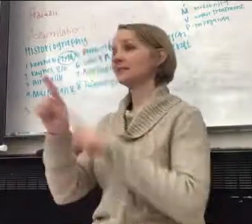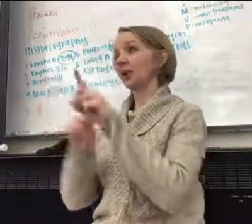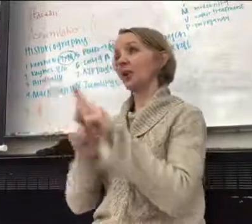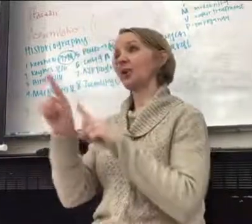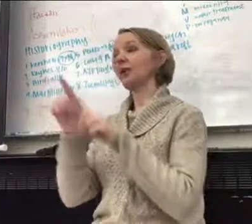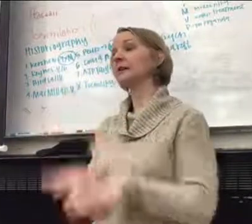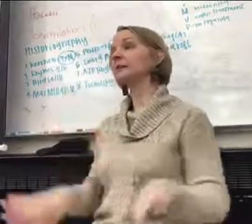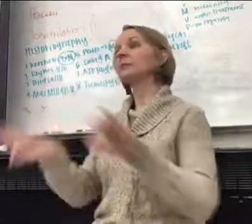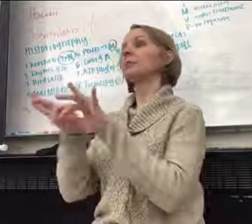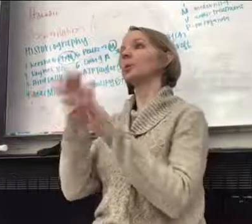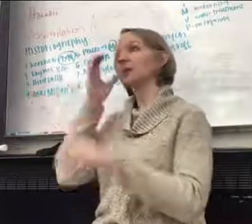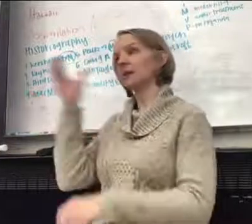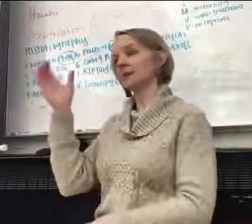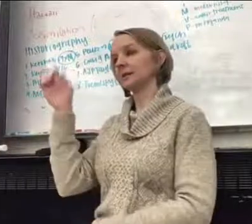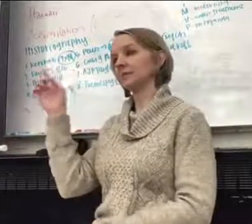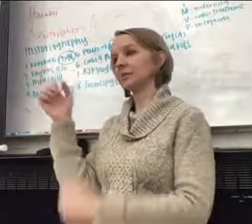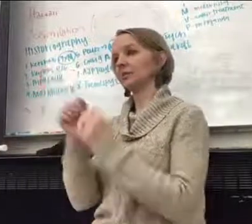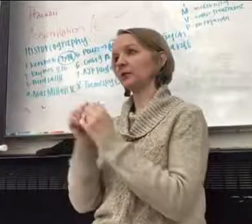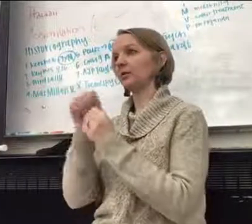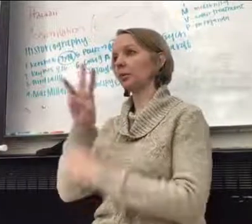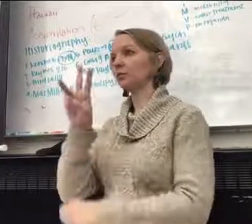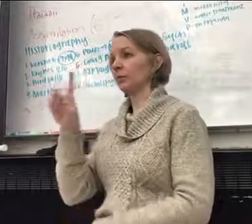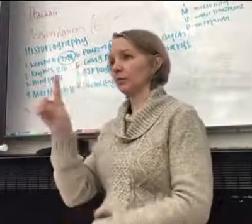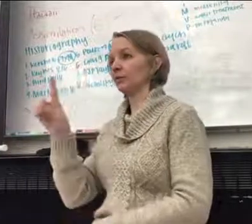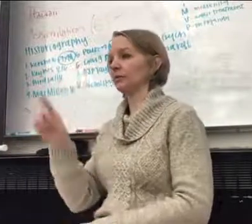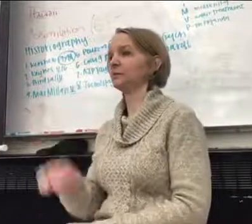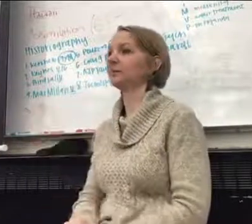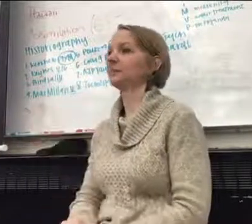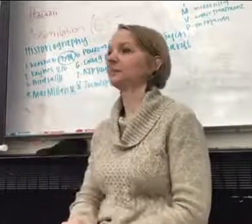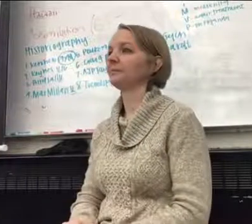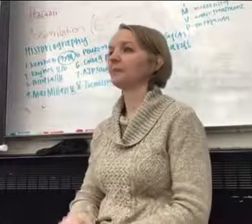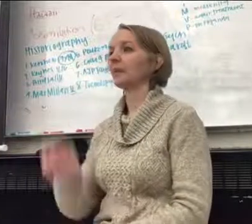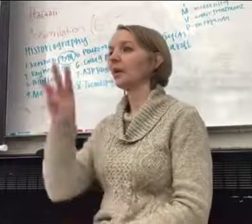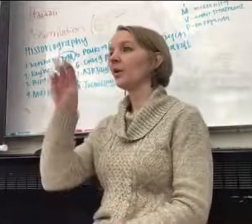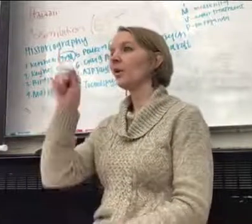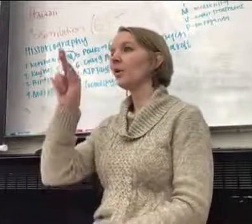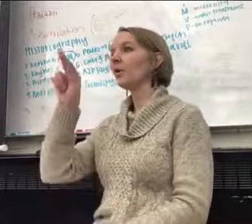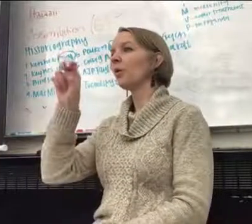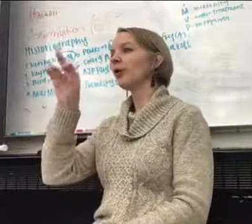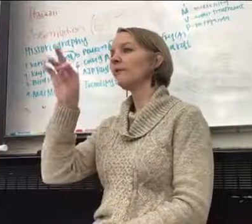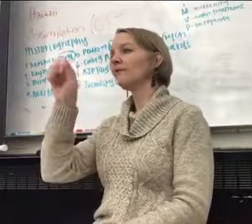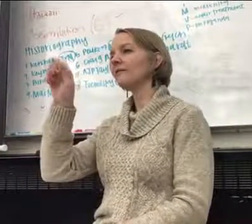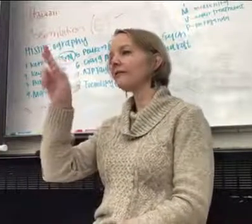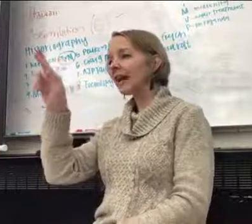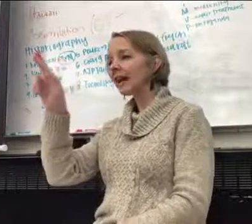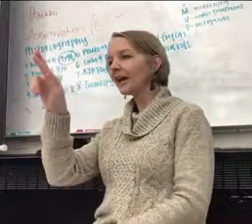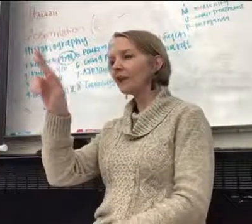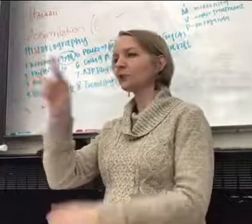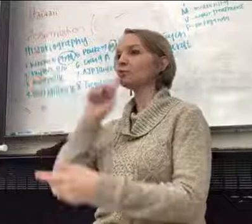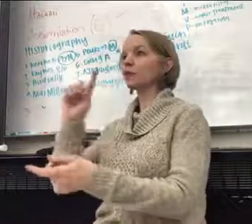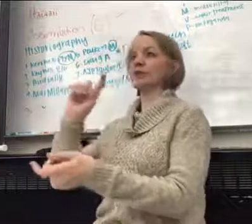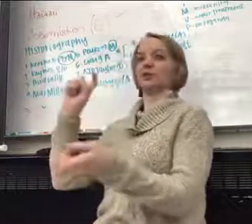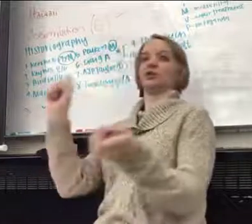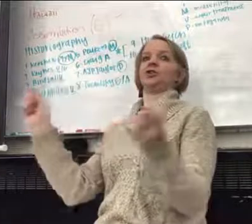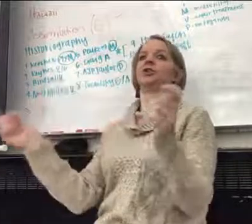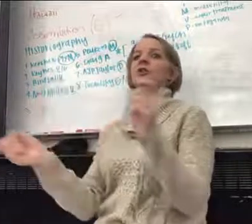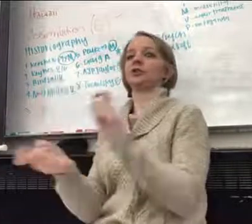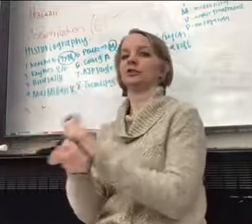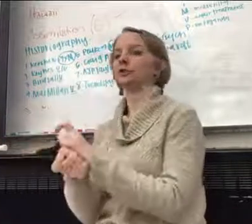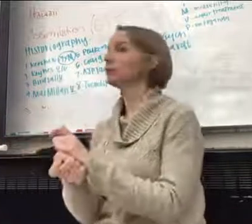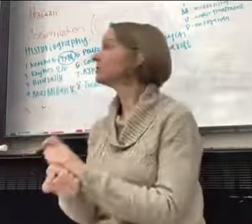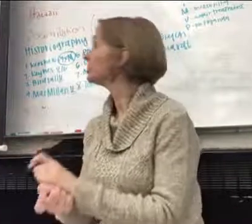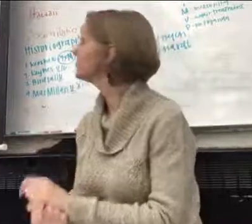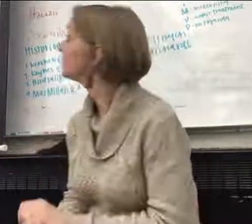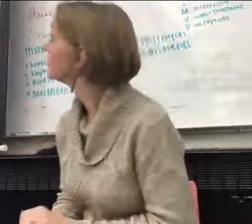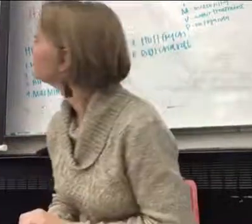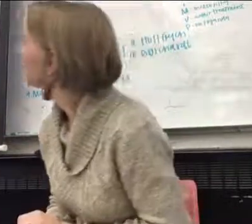important concept with World War I. Warfare is going to completely change during World War I. And